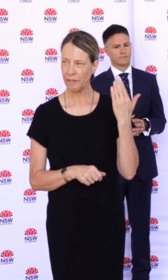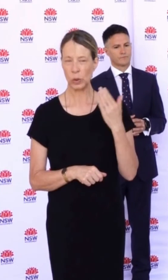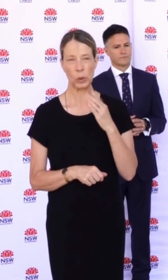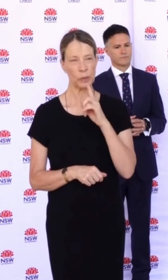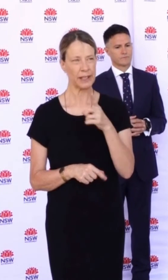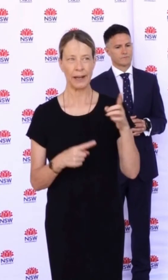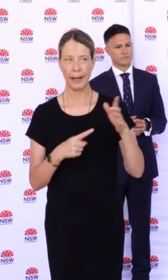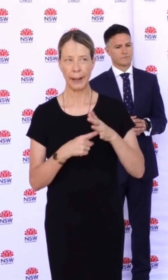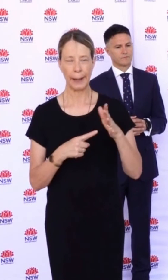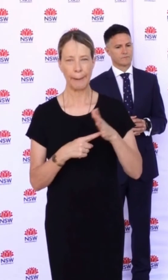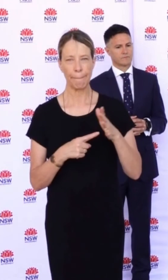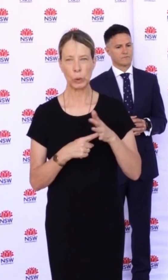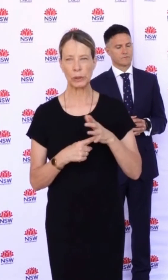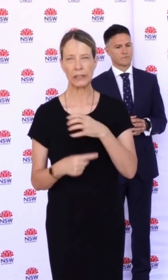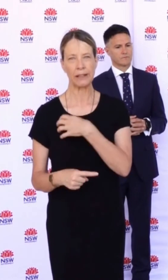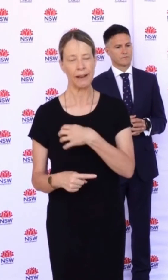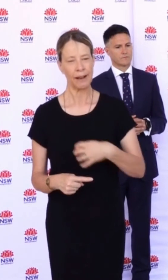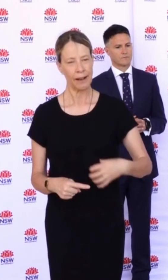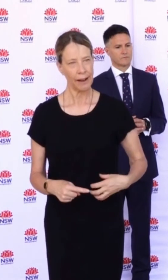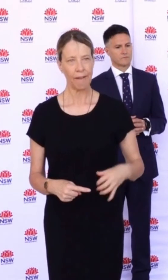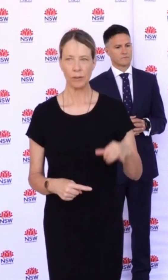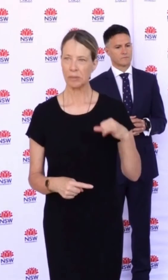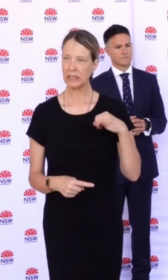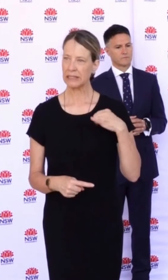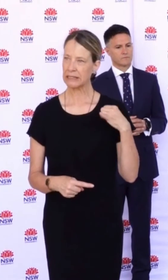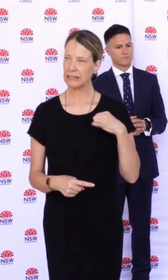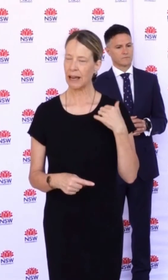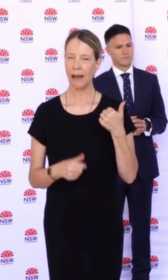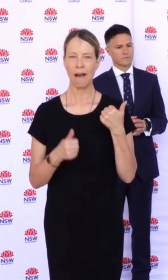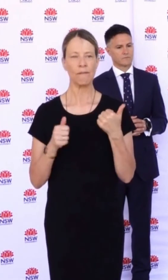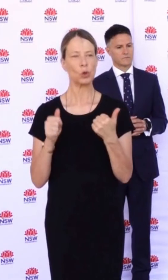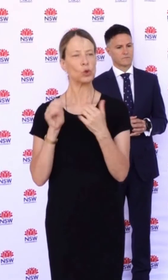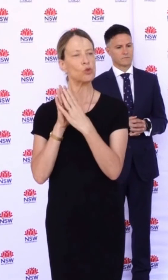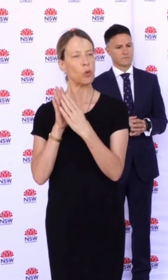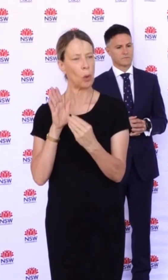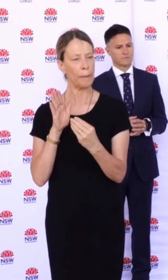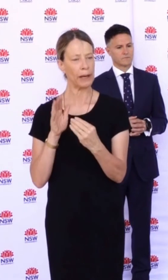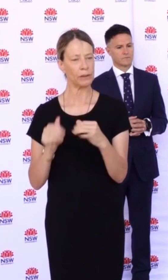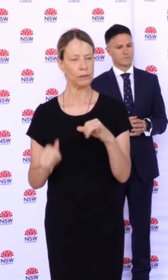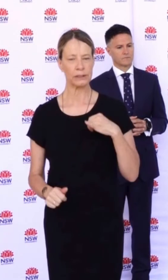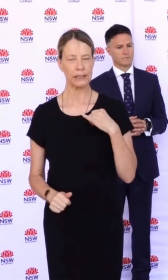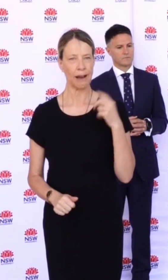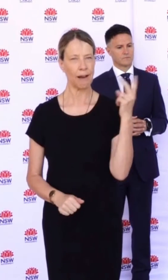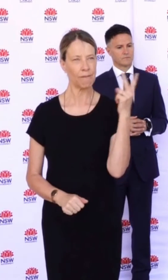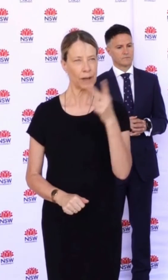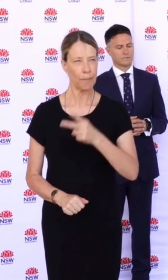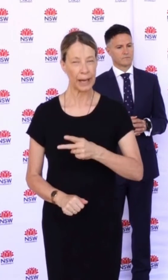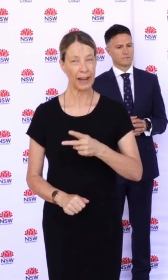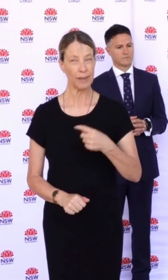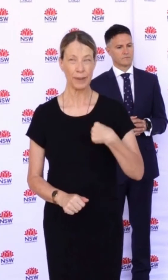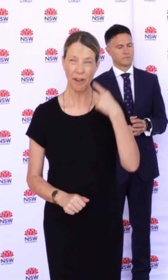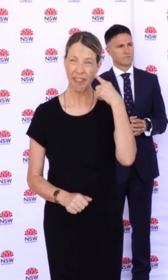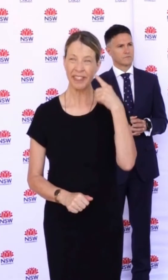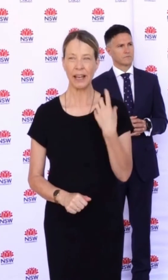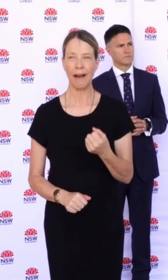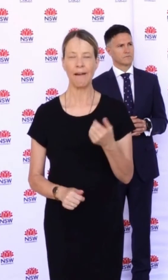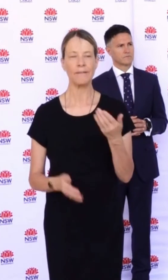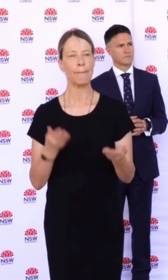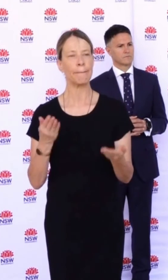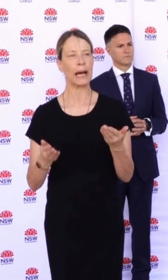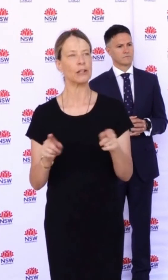precisely that and making sure that their workers, if they're not absolutely crucial to be in the office, are not required to be there every day of every